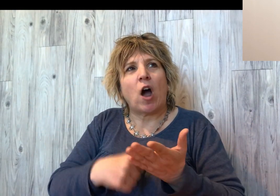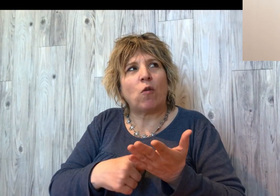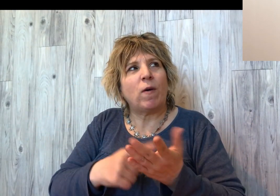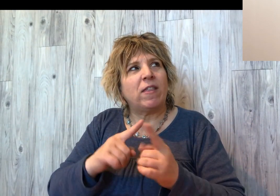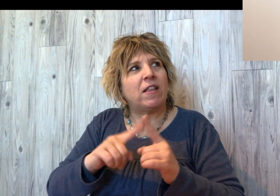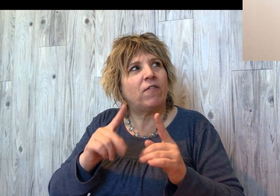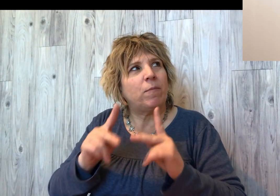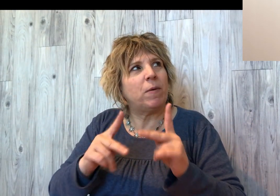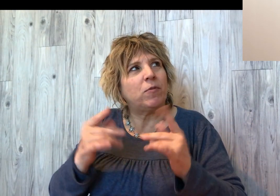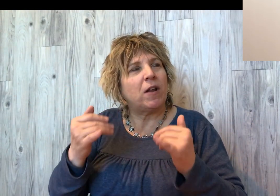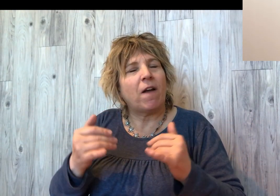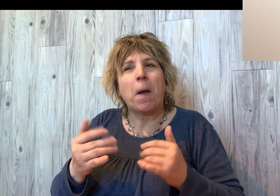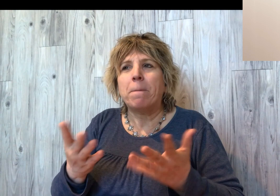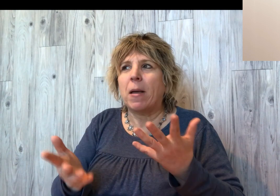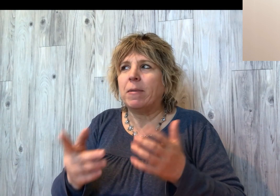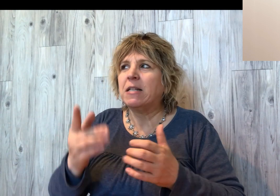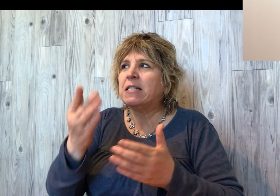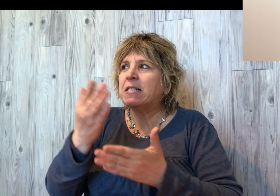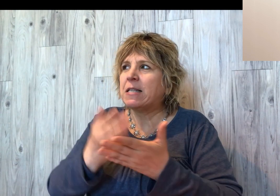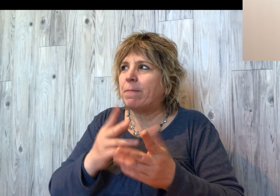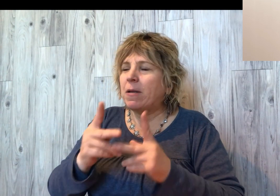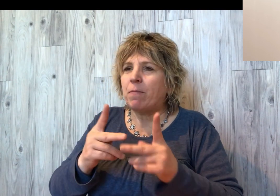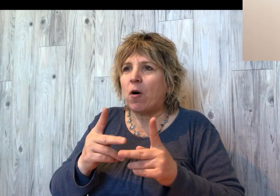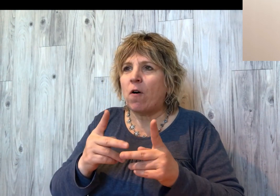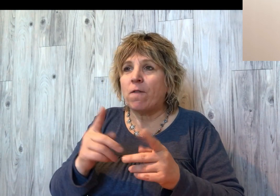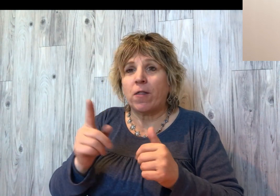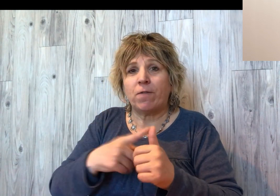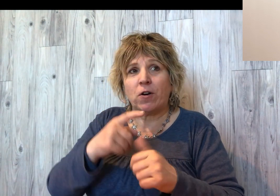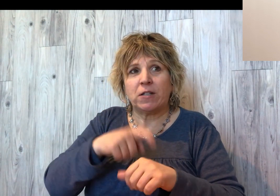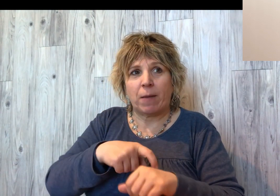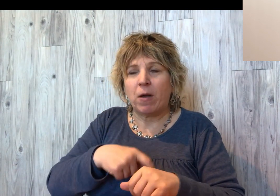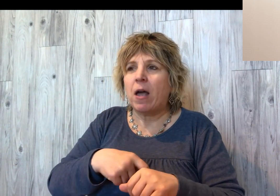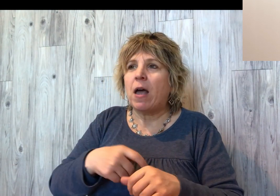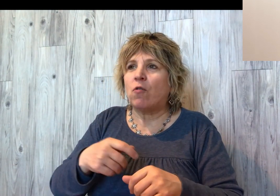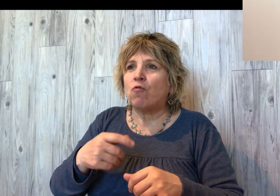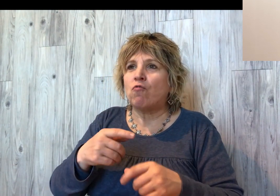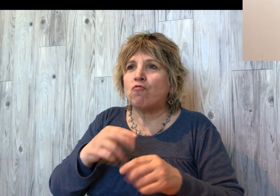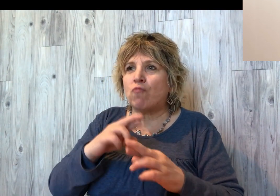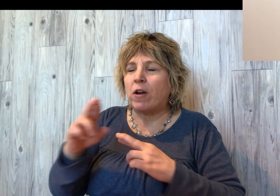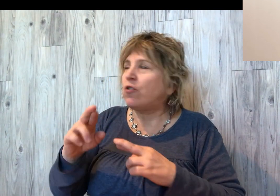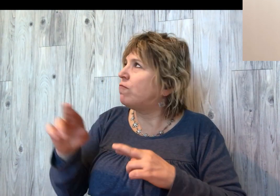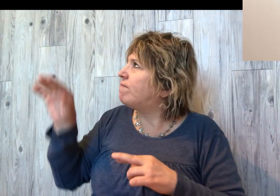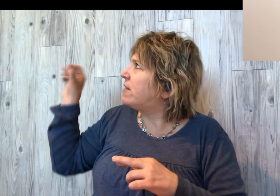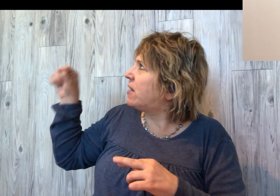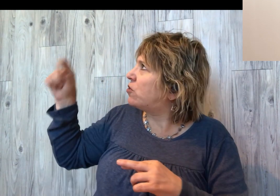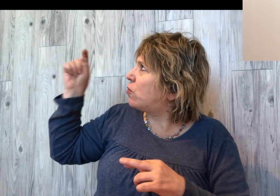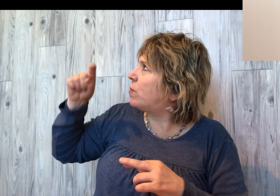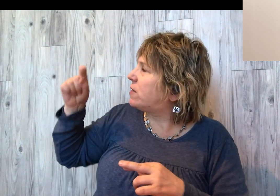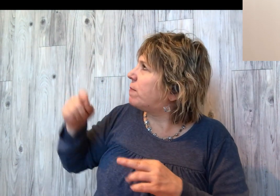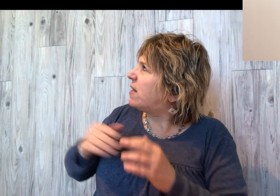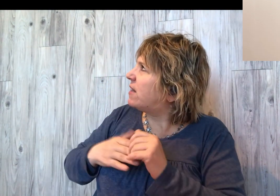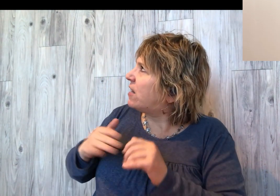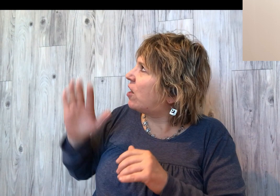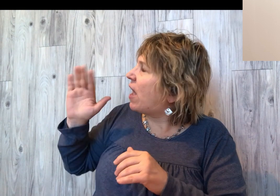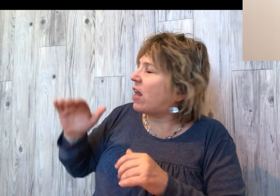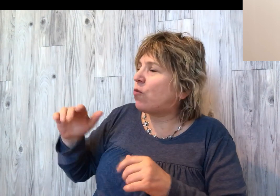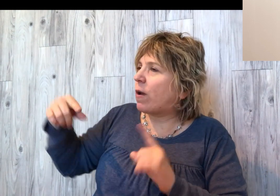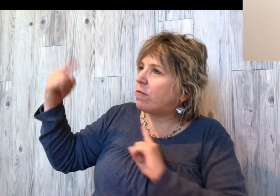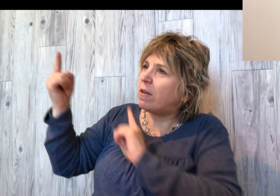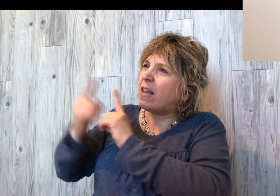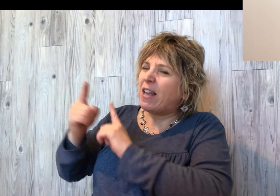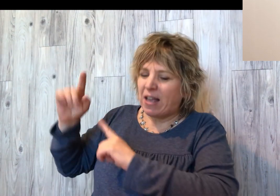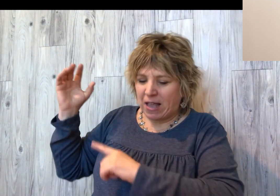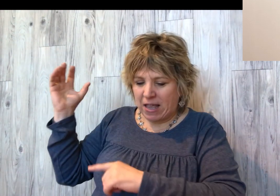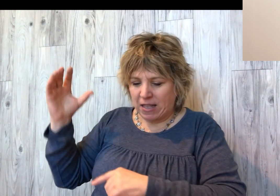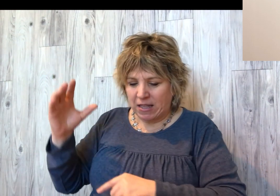today. Some of you today, for the first time in your life, you're ready to say yes to the wisdom and the leadership of Jesus Christ in your life. You want to come home to his